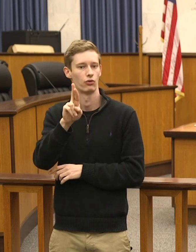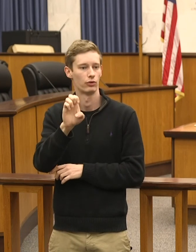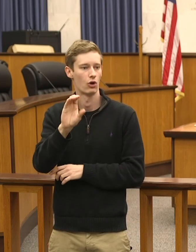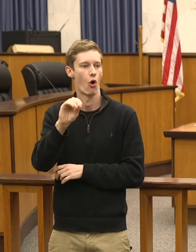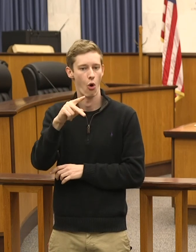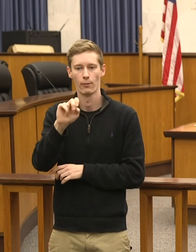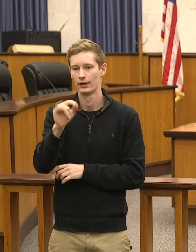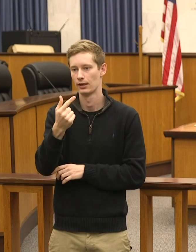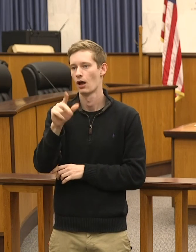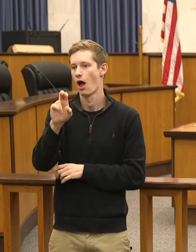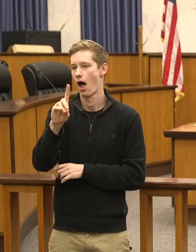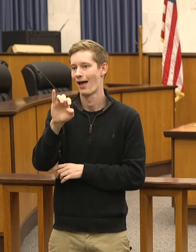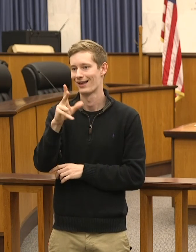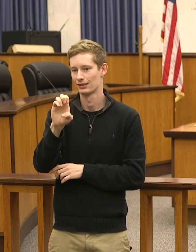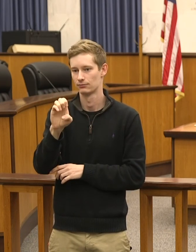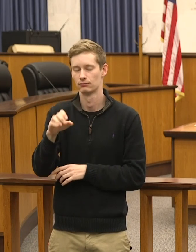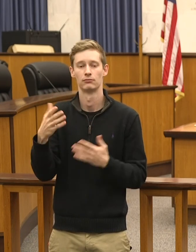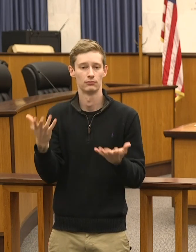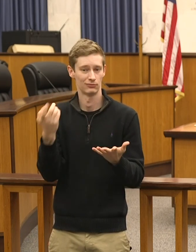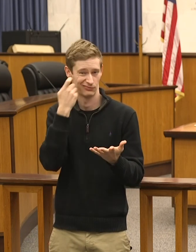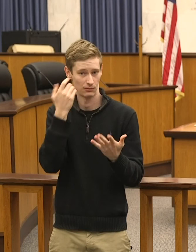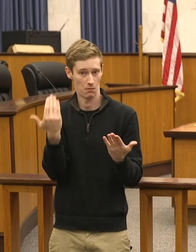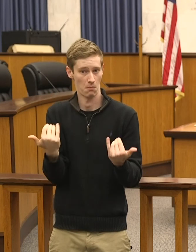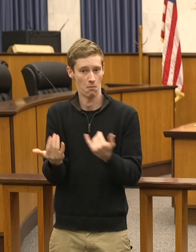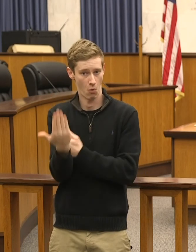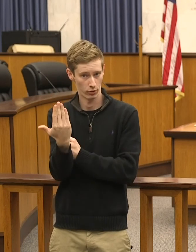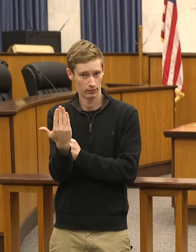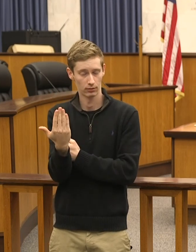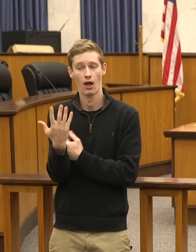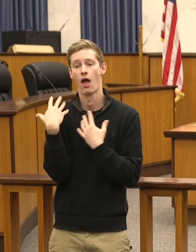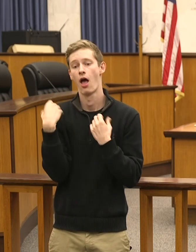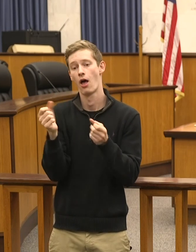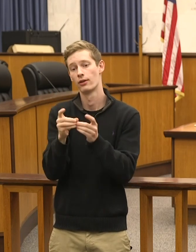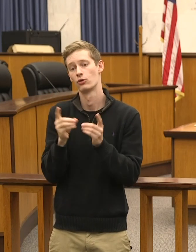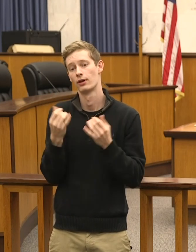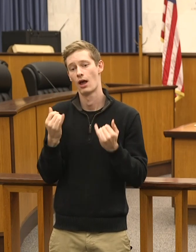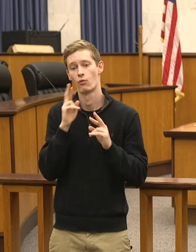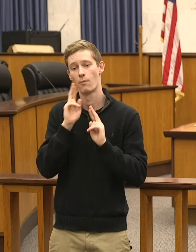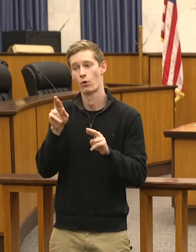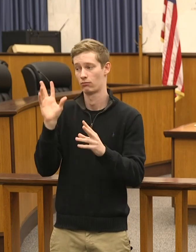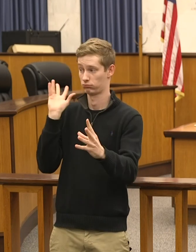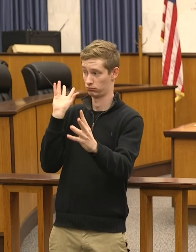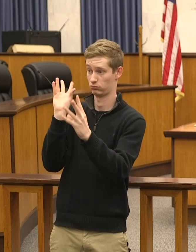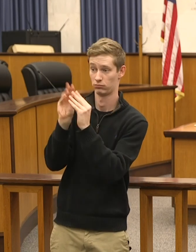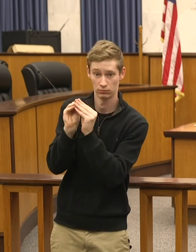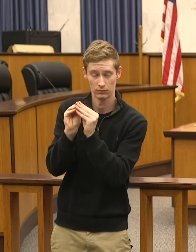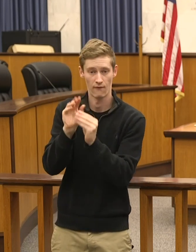As of this morning, the Richmond City Health District is reporting, since the beginning of the pandemic, we've